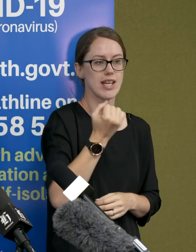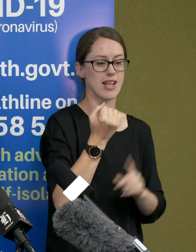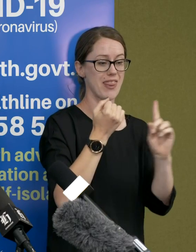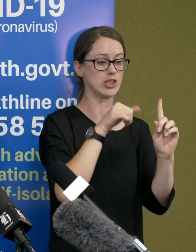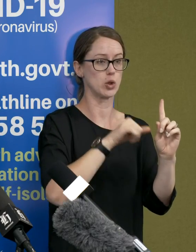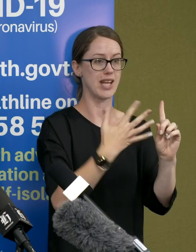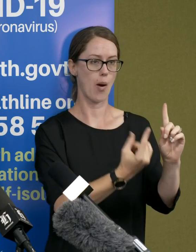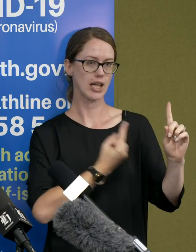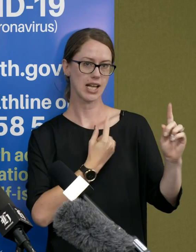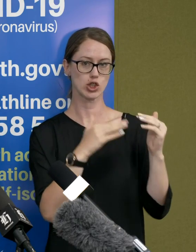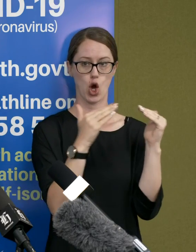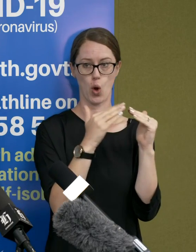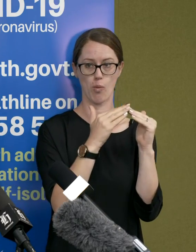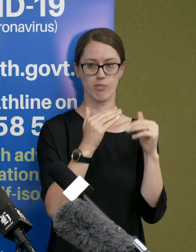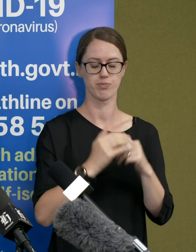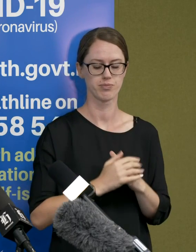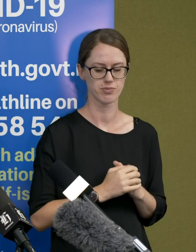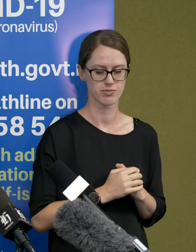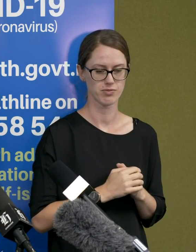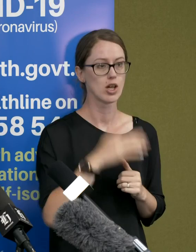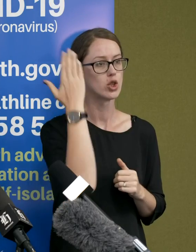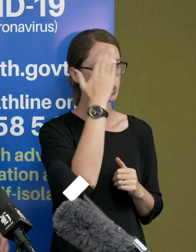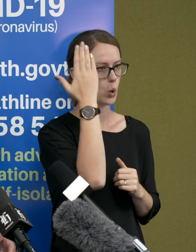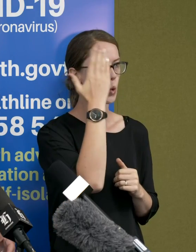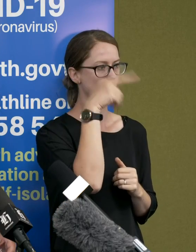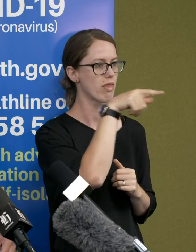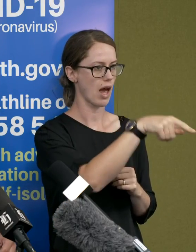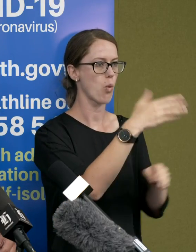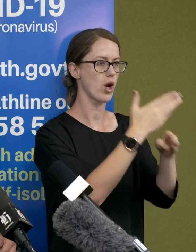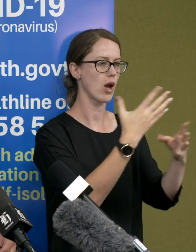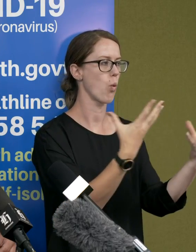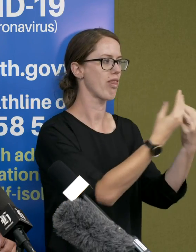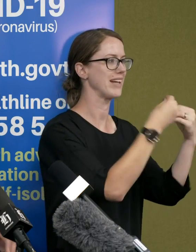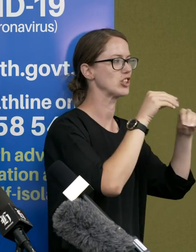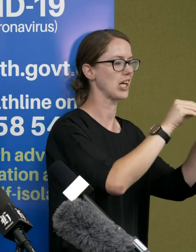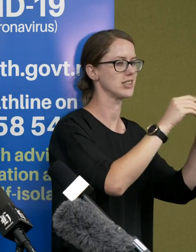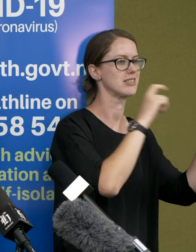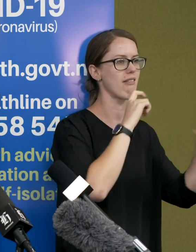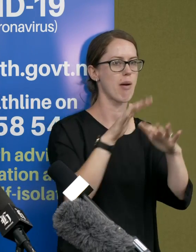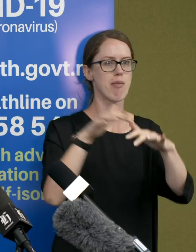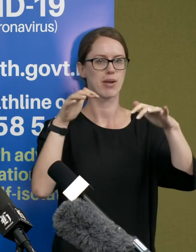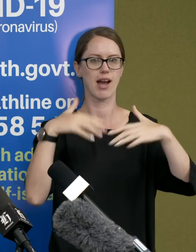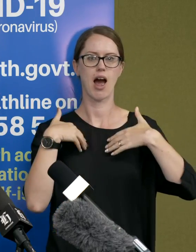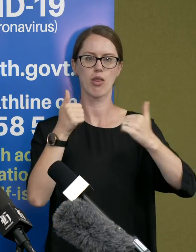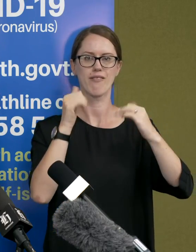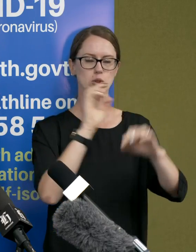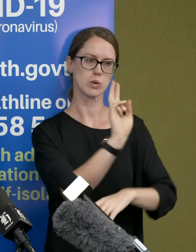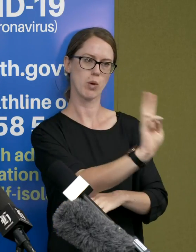in self-isolation at home, as I said. The school is working with both education staff and public health officials.